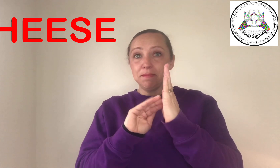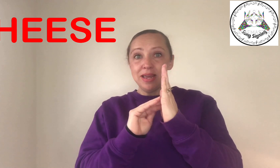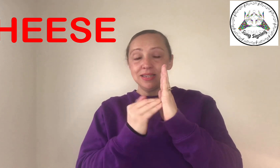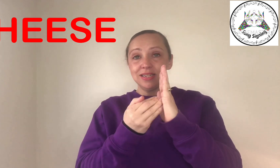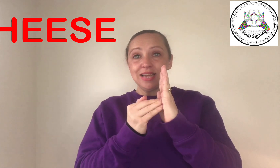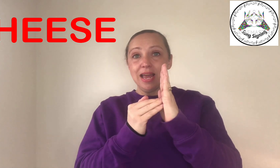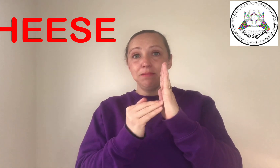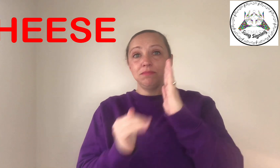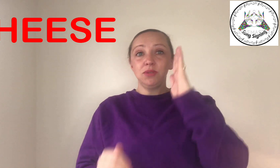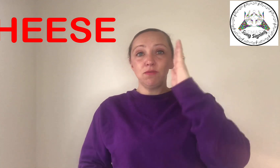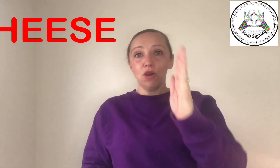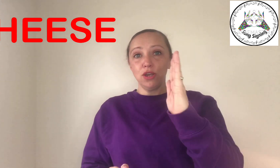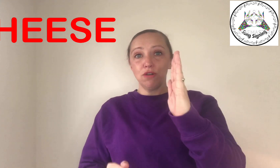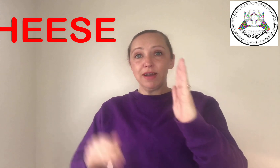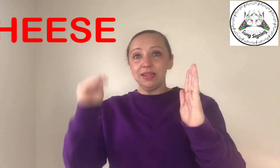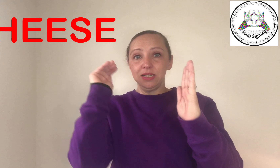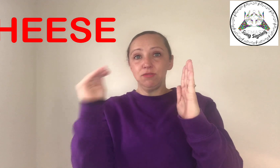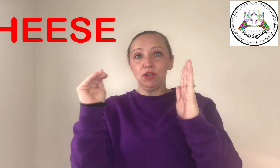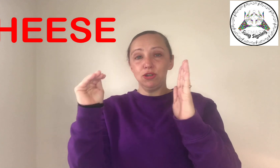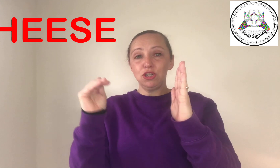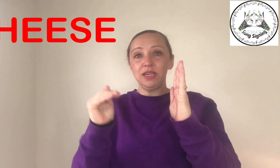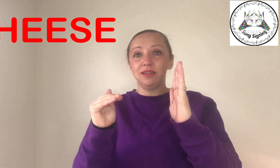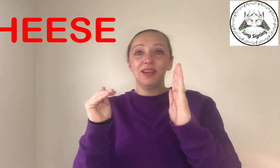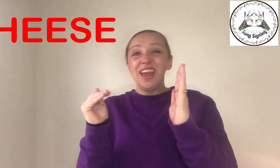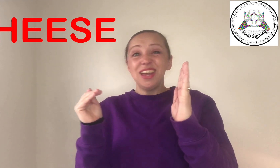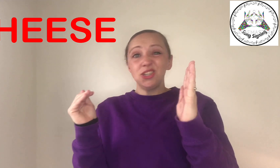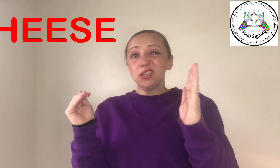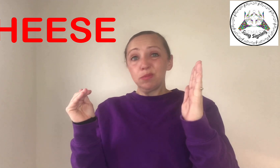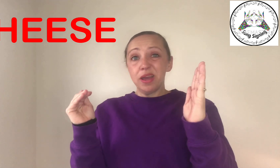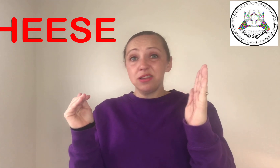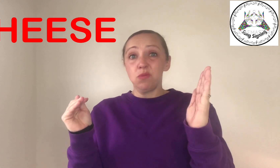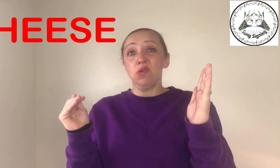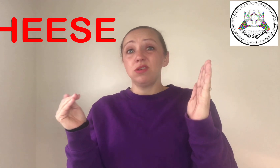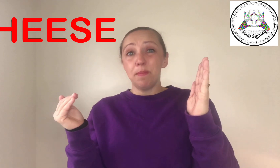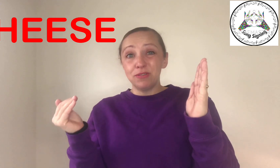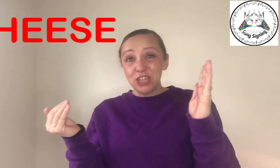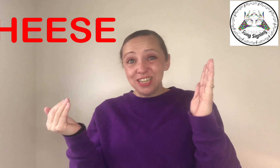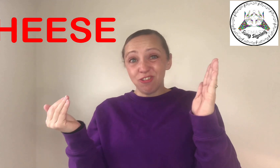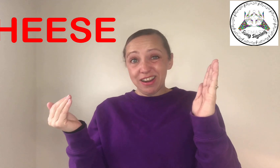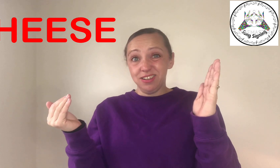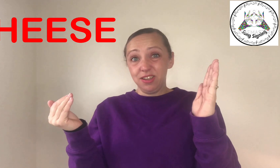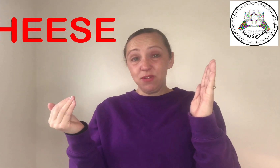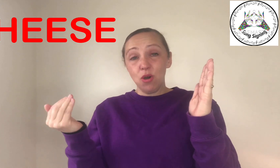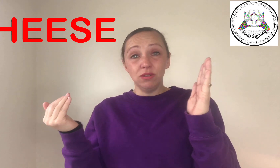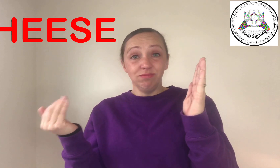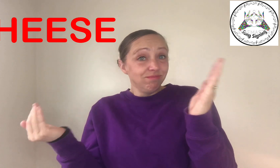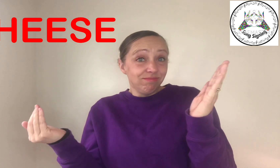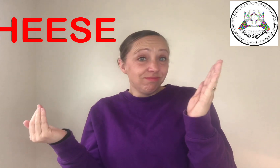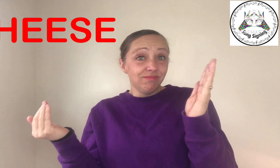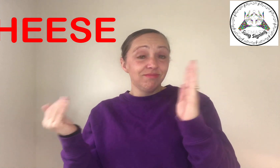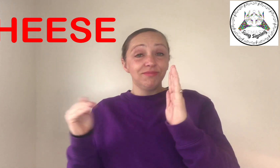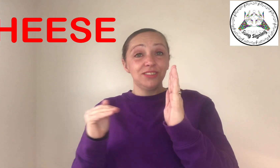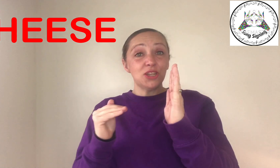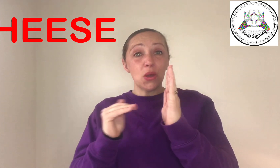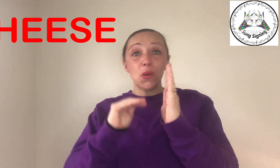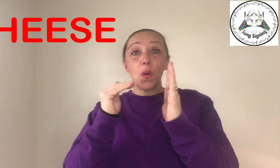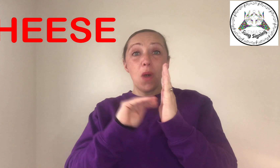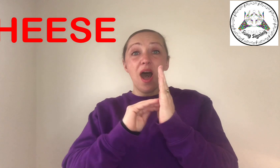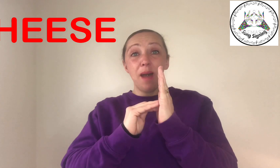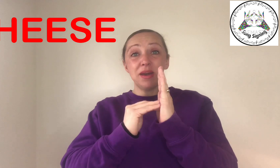means the same. You've got your grater, you've got your cheese. It just depends on what type of cheese grater you've got. So I'm gonna